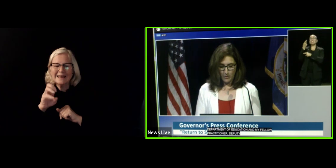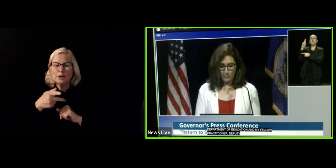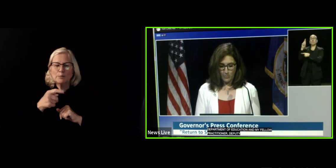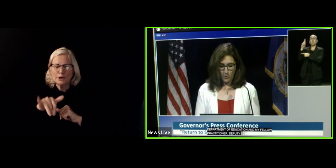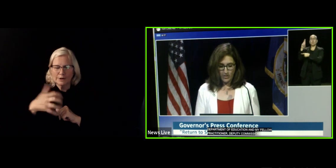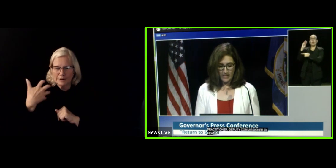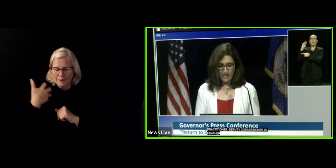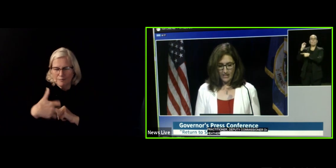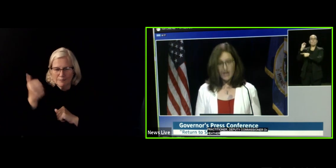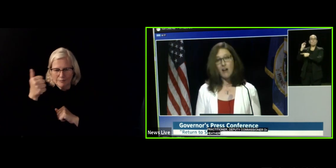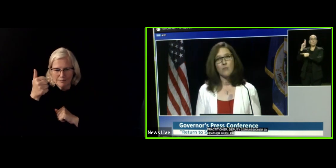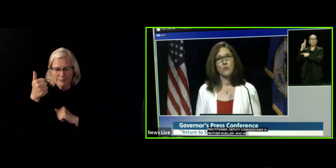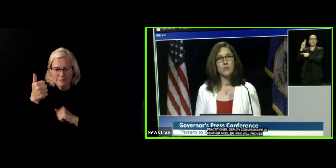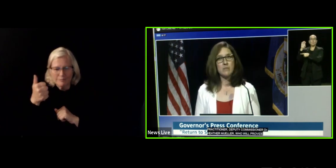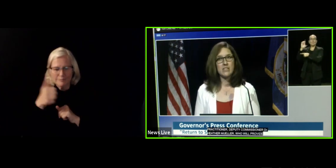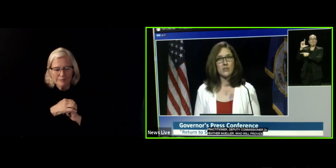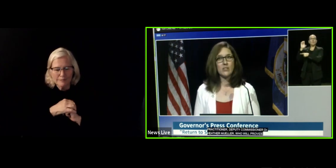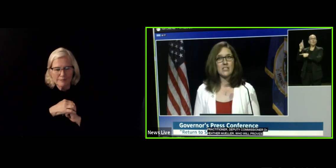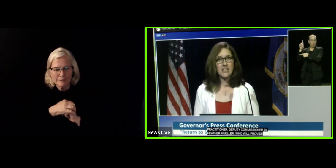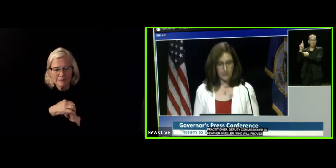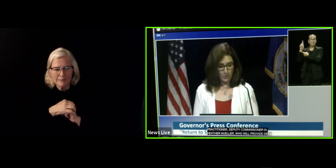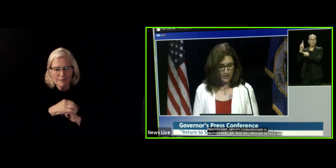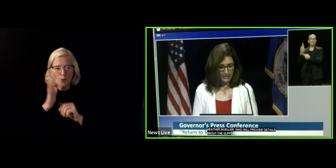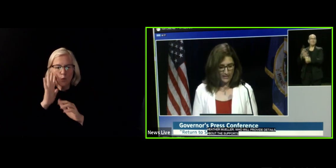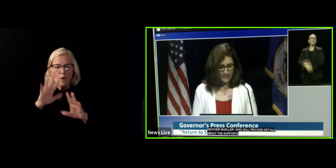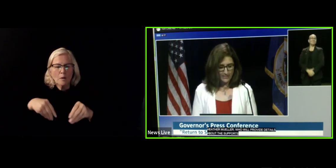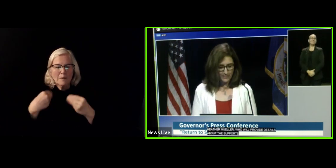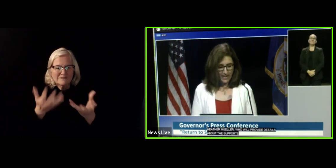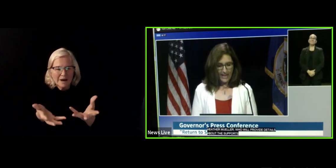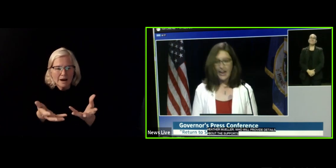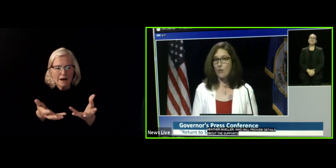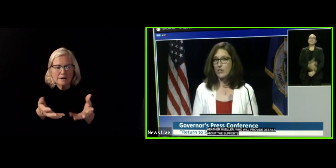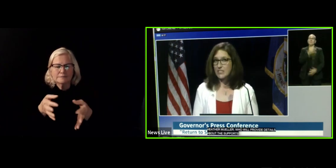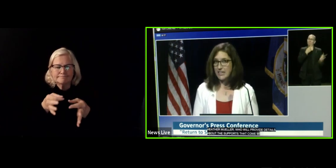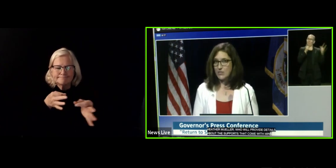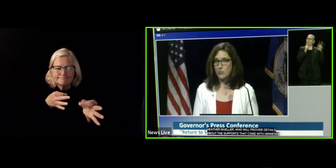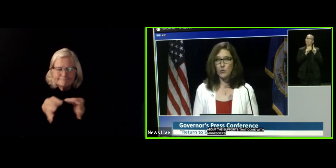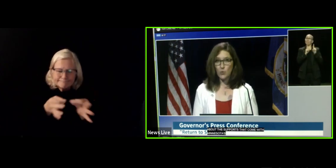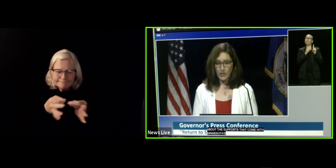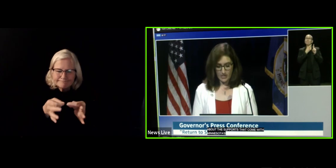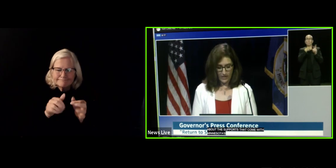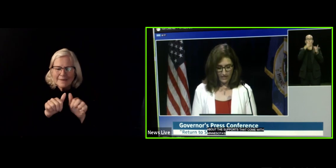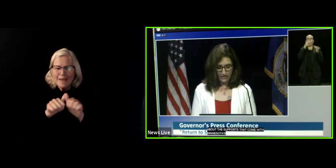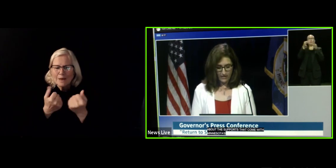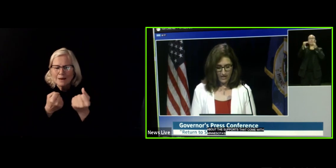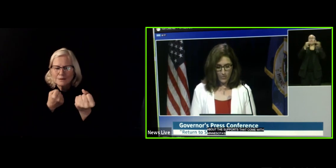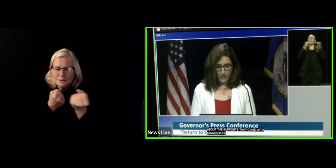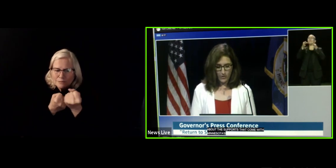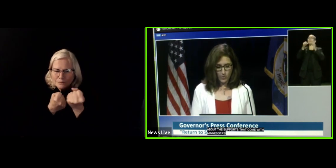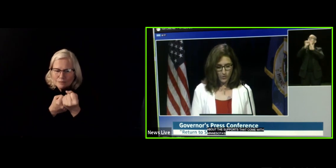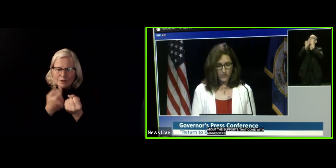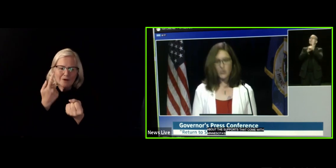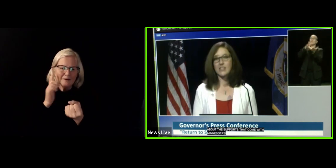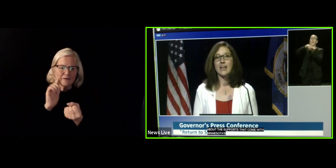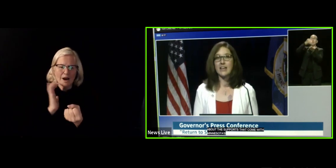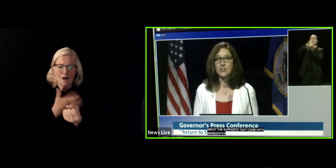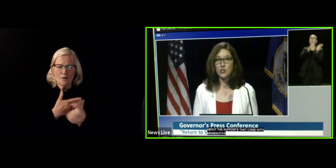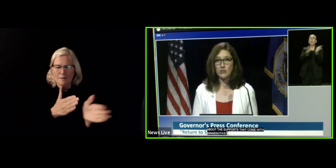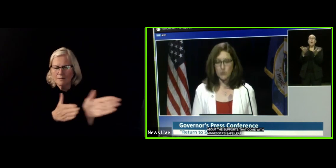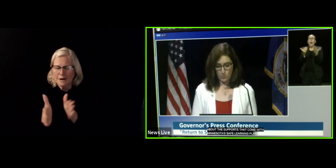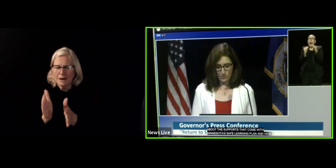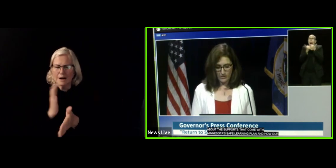about the supports that come with Minnesota's Safe Learning Plan and how our state will work together with our school districts